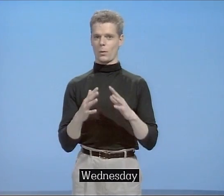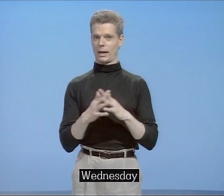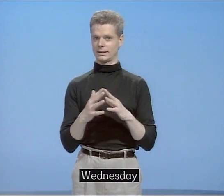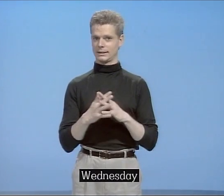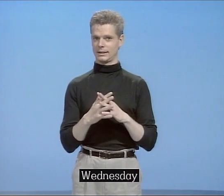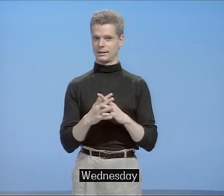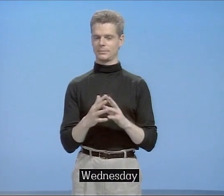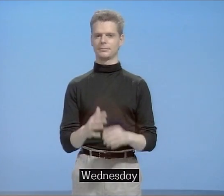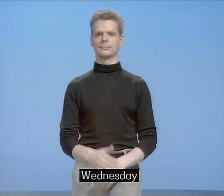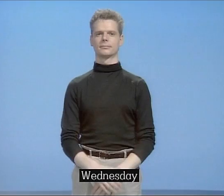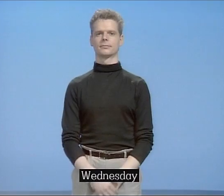Wednesday,